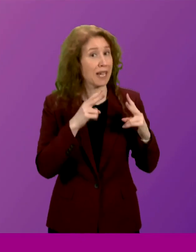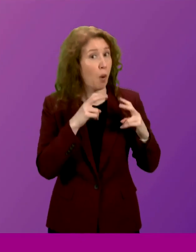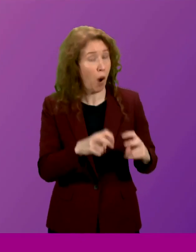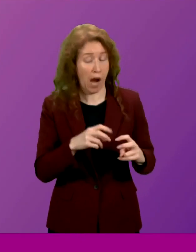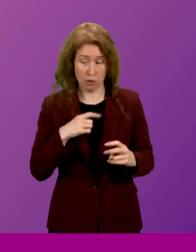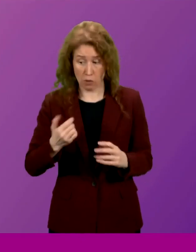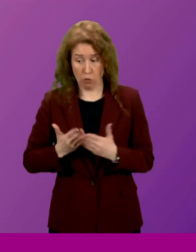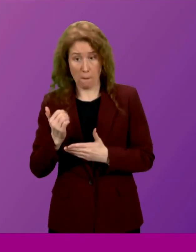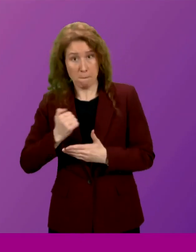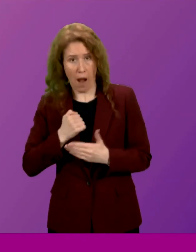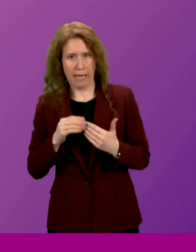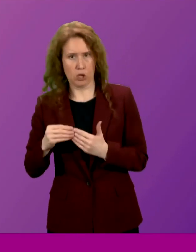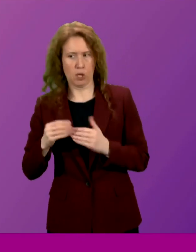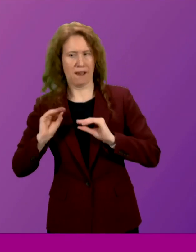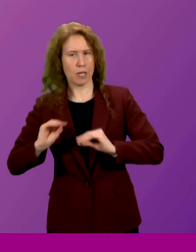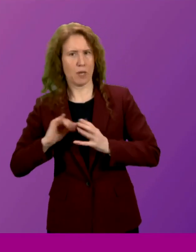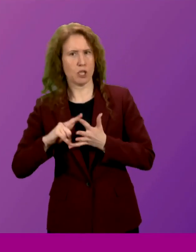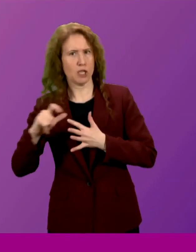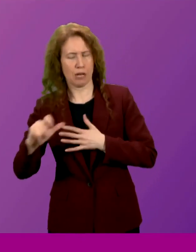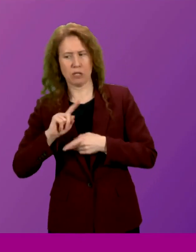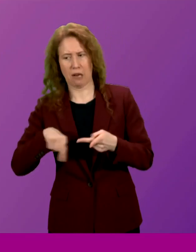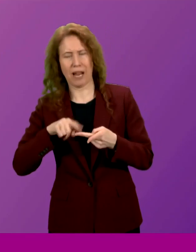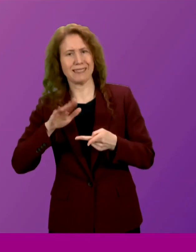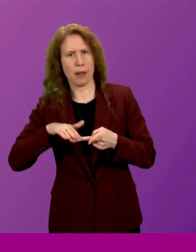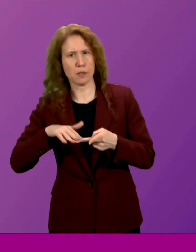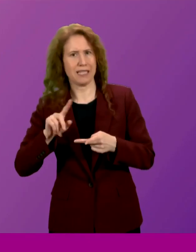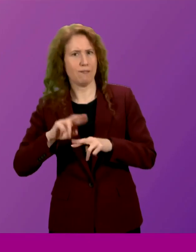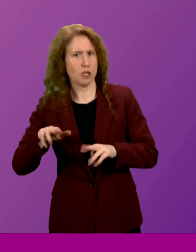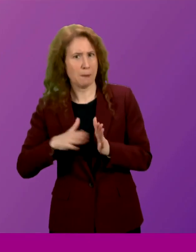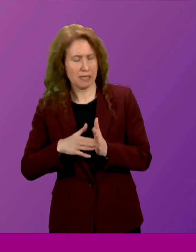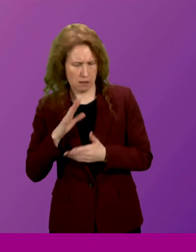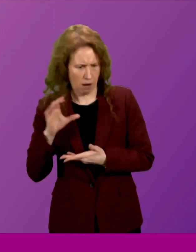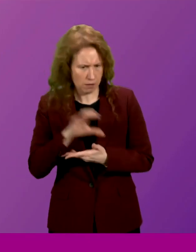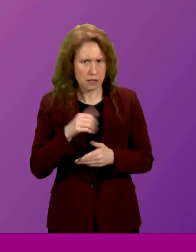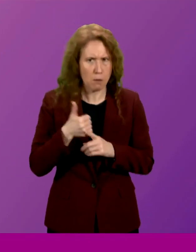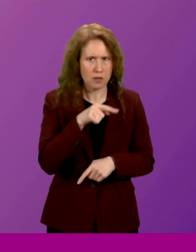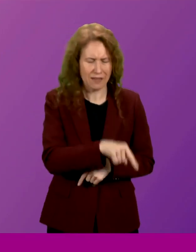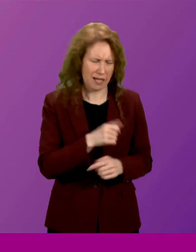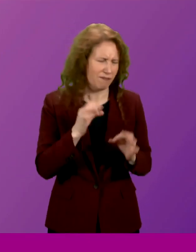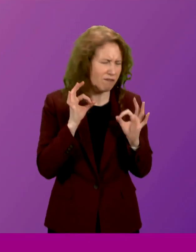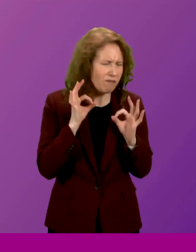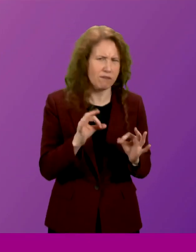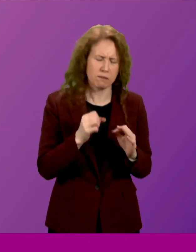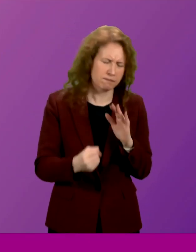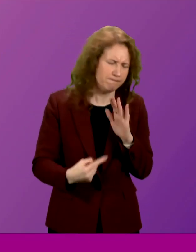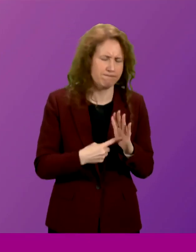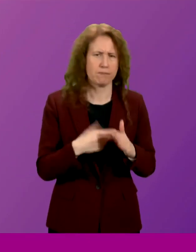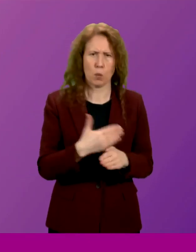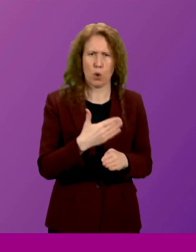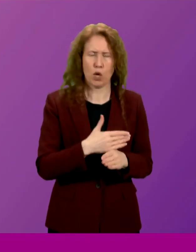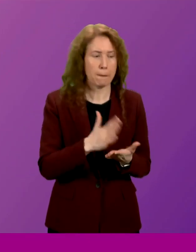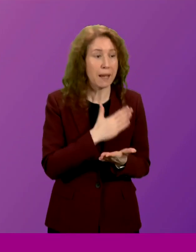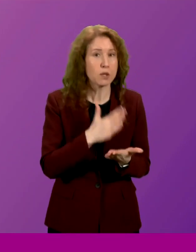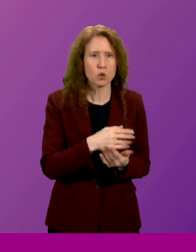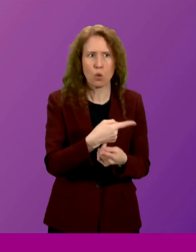under my leadership as Education Secretary and Deputy First Minister for many years, and it does vital work in making sure that the